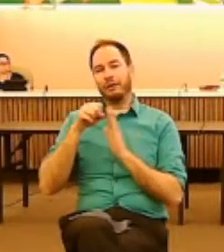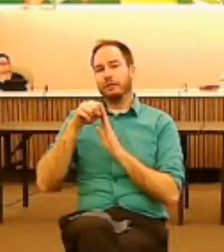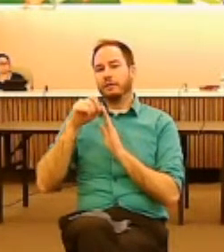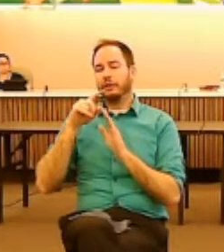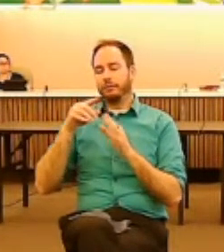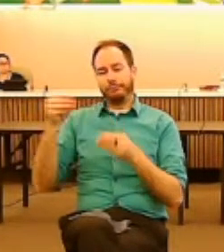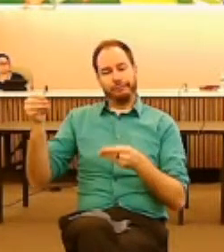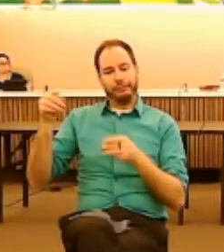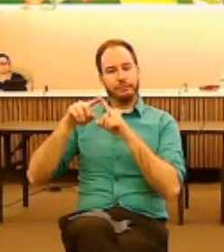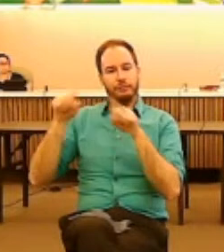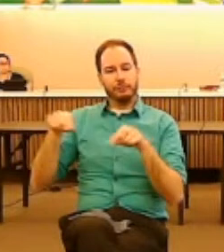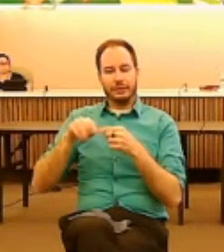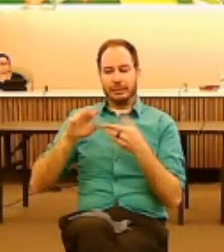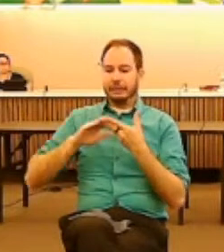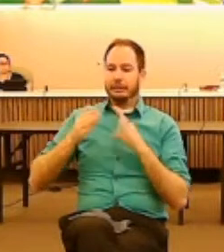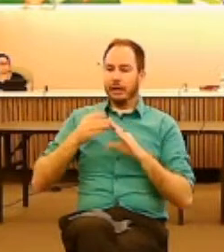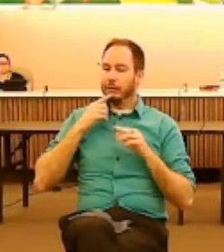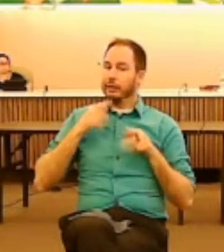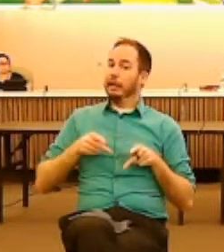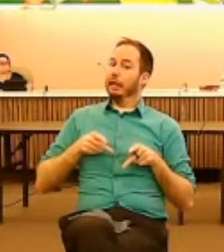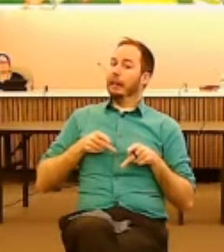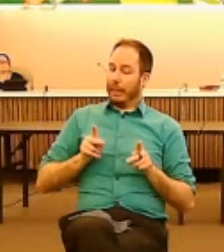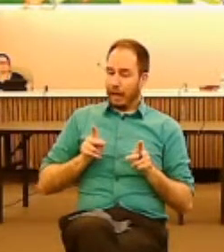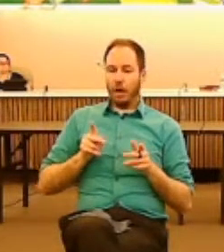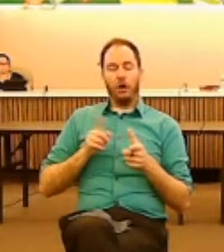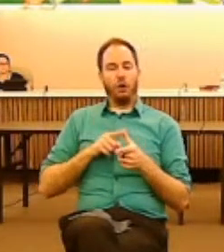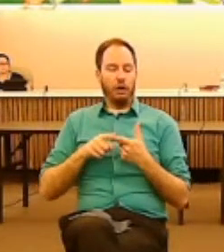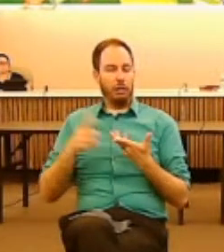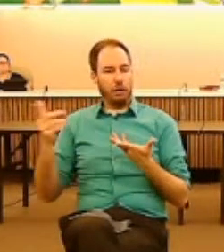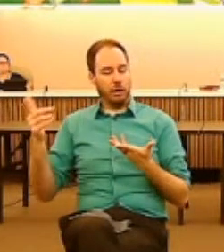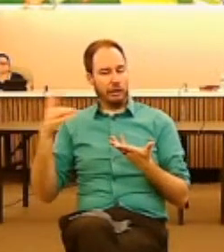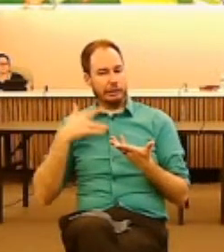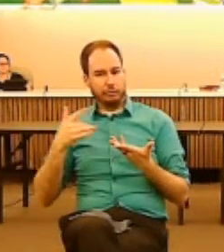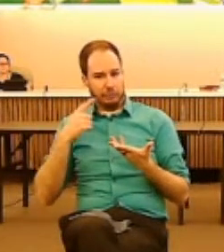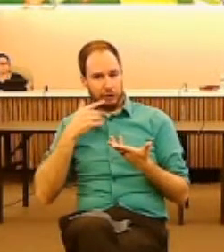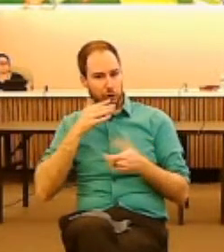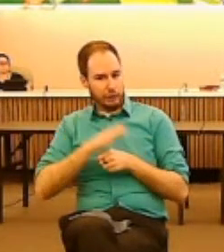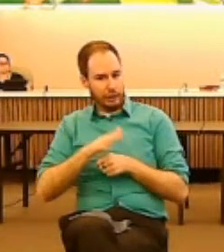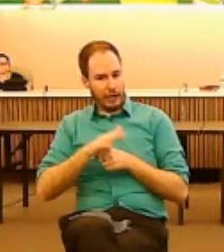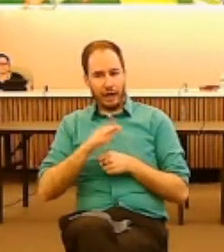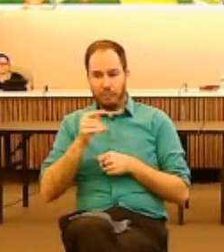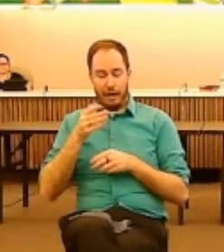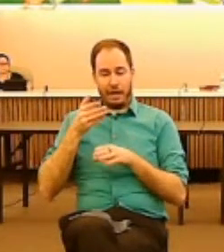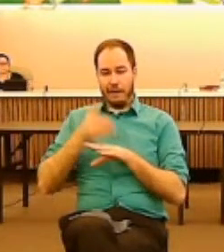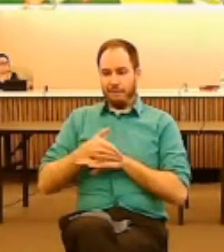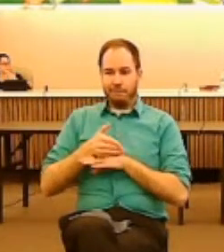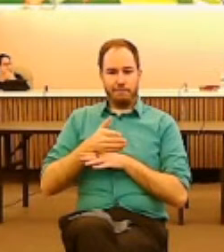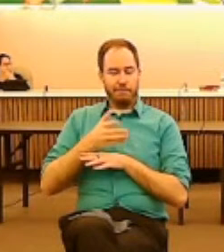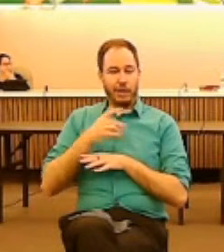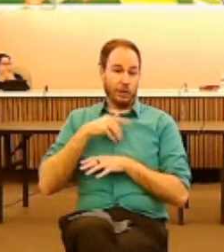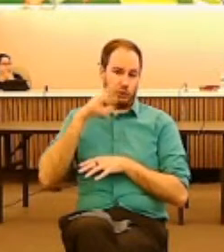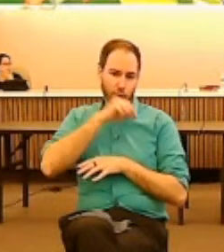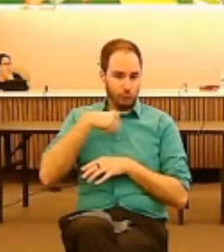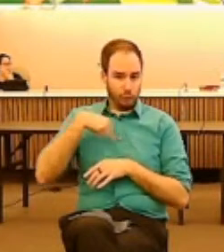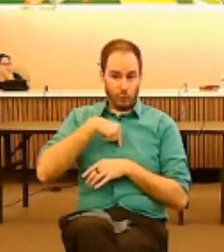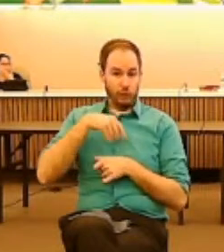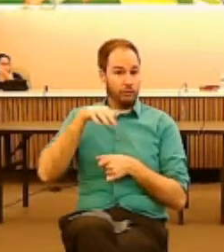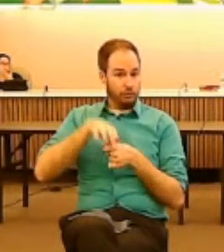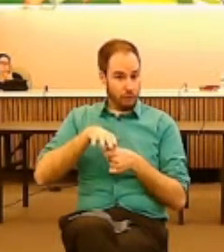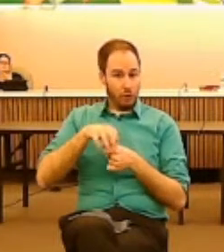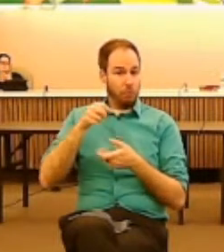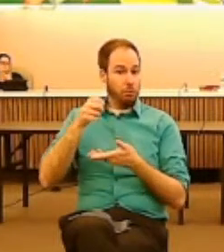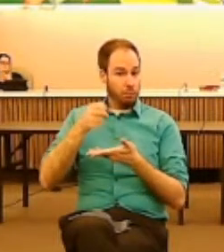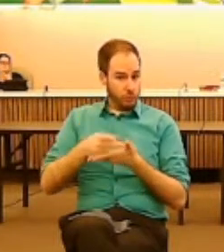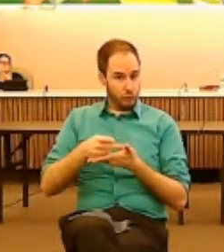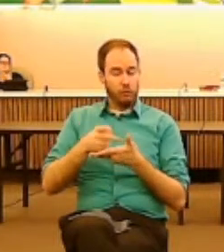from the town saying that that is an allowed use. Okay. So once this, assuming we issue the special use